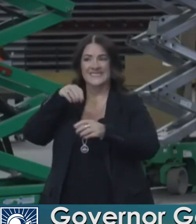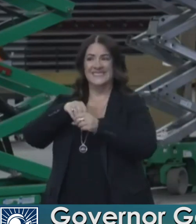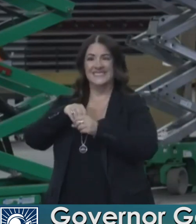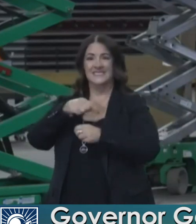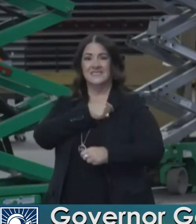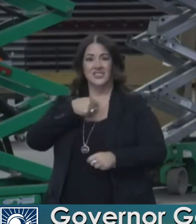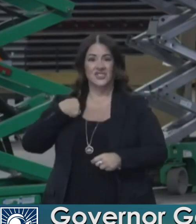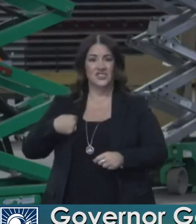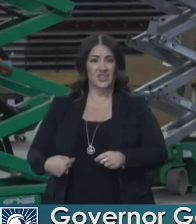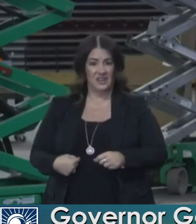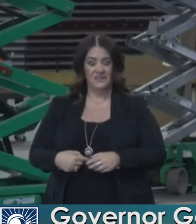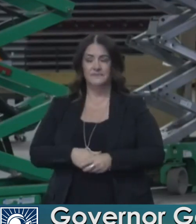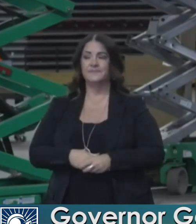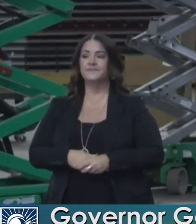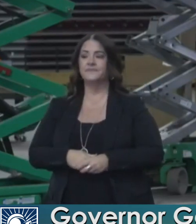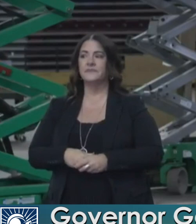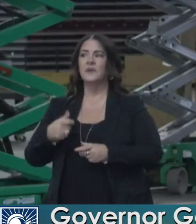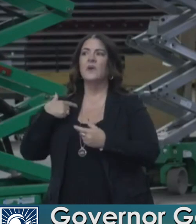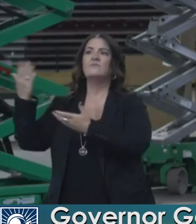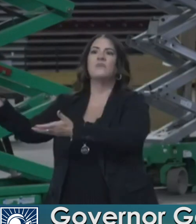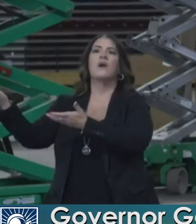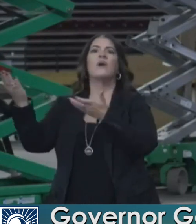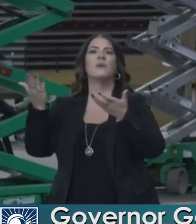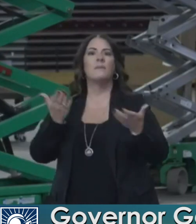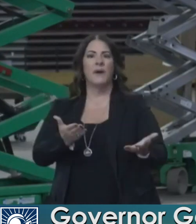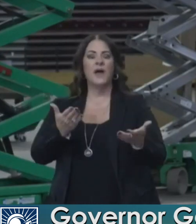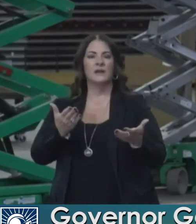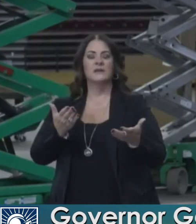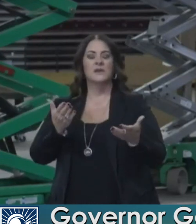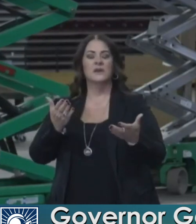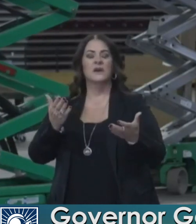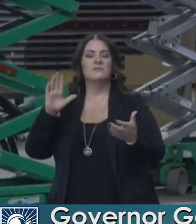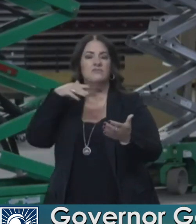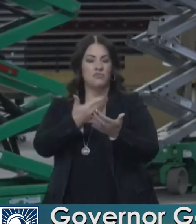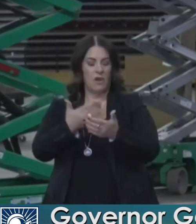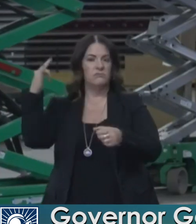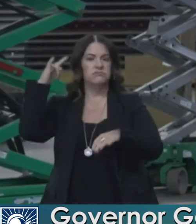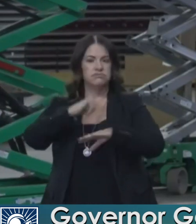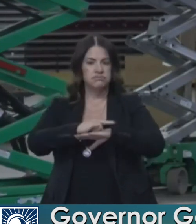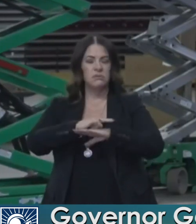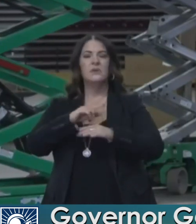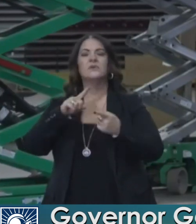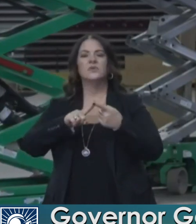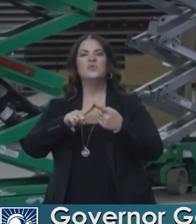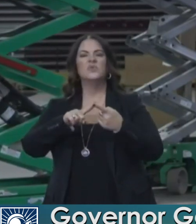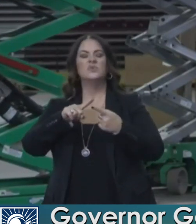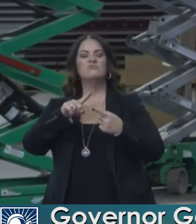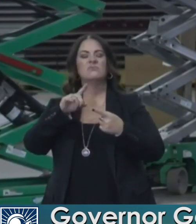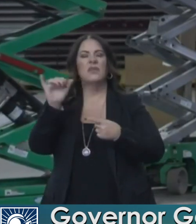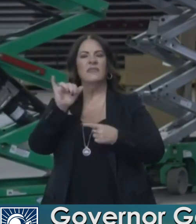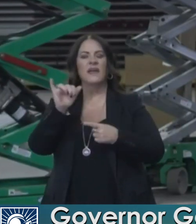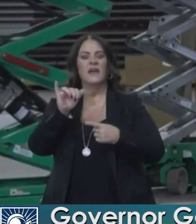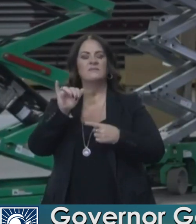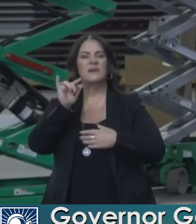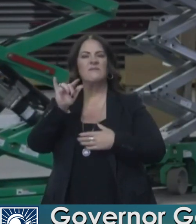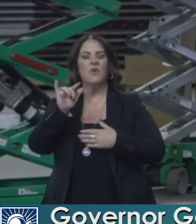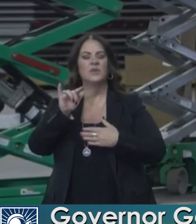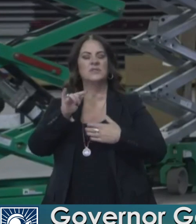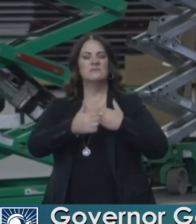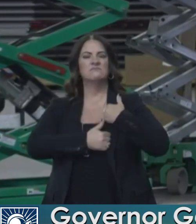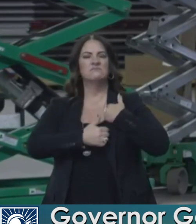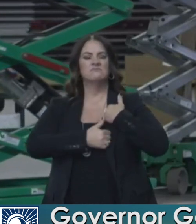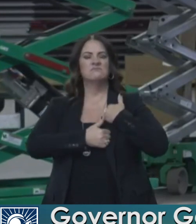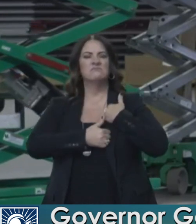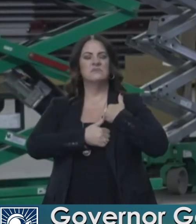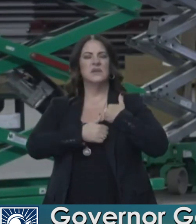on to Air Force bases here in the state of California. It began the formal relationship, the formal partnership with the federal